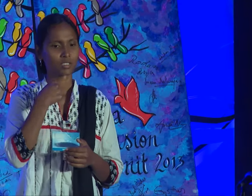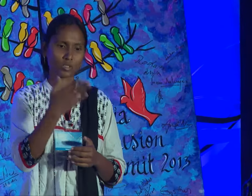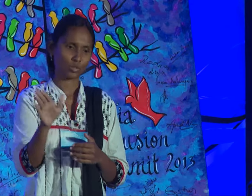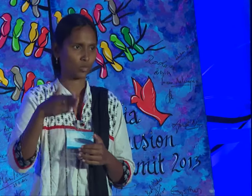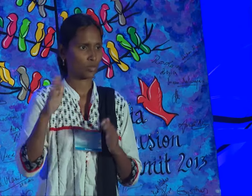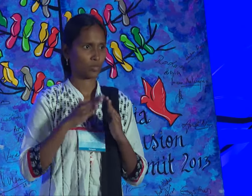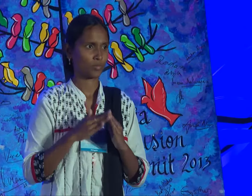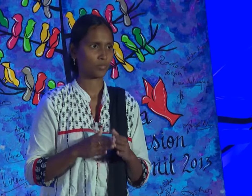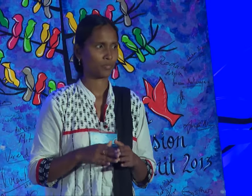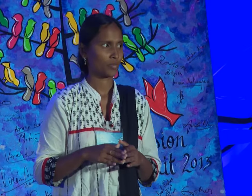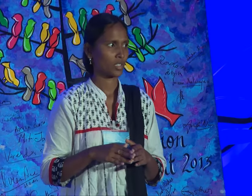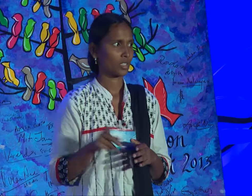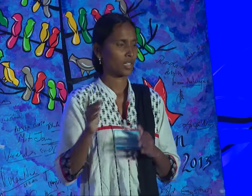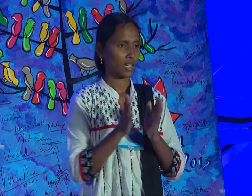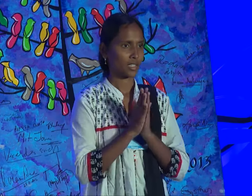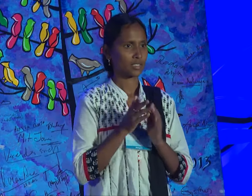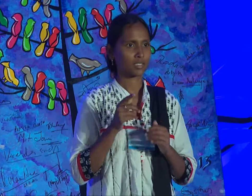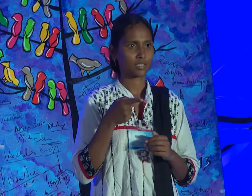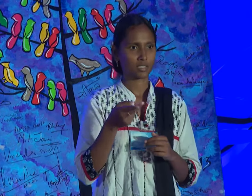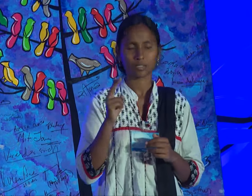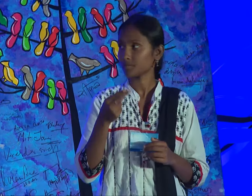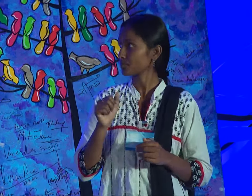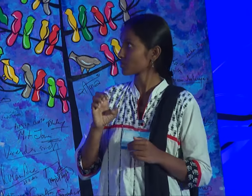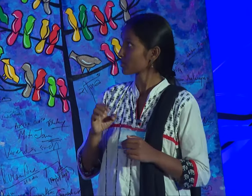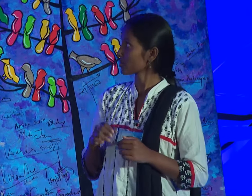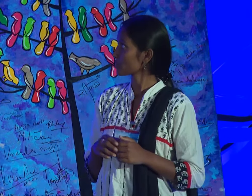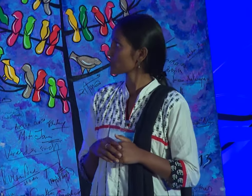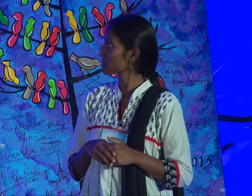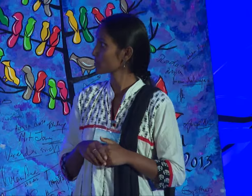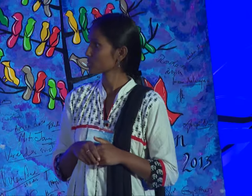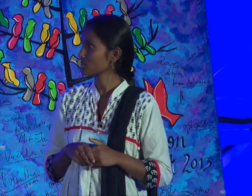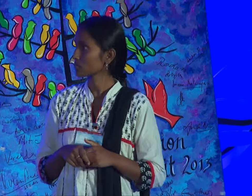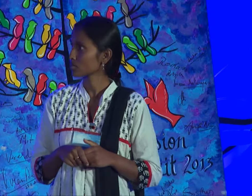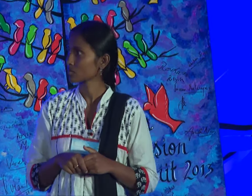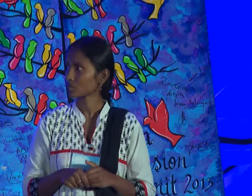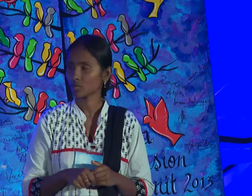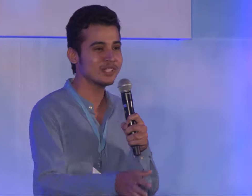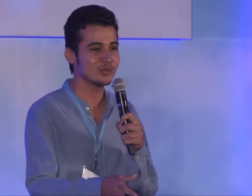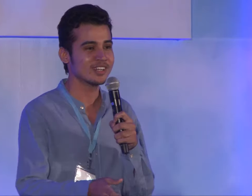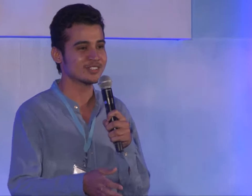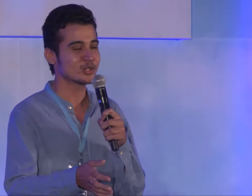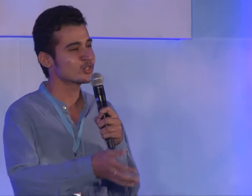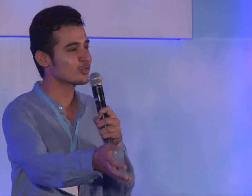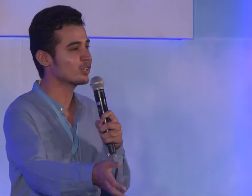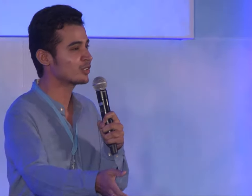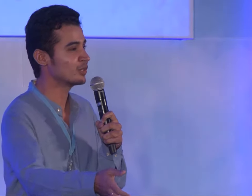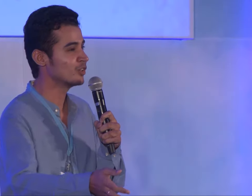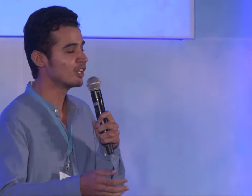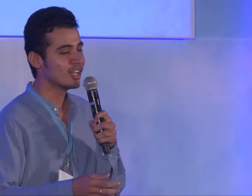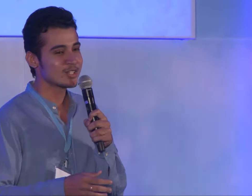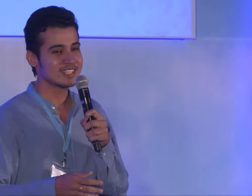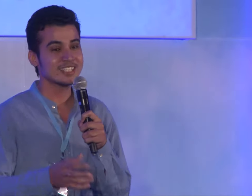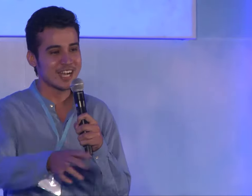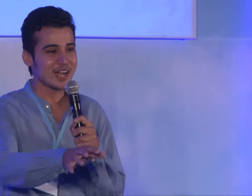almost as an afterthought, I asked him, I read about this article called, somebody called Gunga Pahalwan. He said, "Oh, Gunga, you want to meet Gunga? So you should have told that to me,